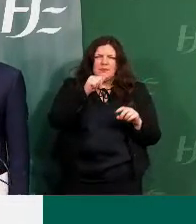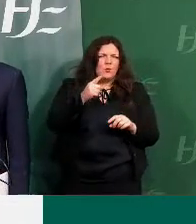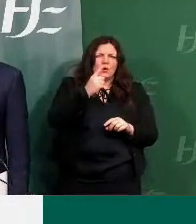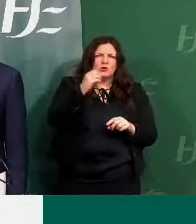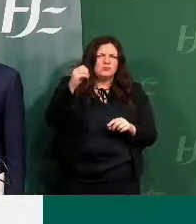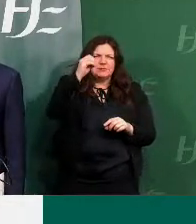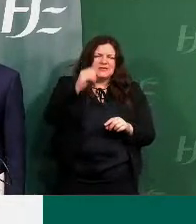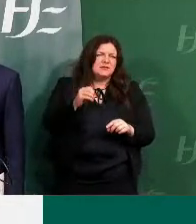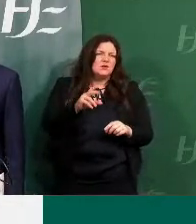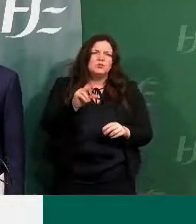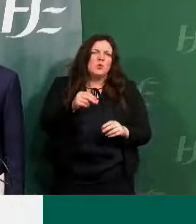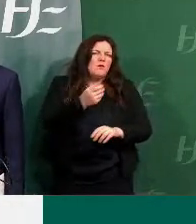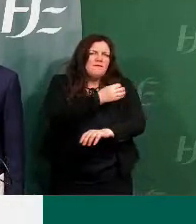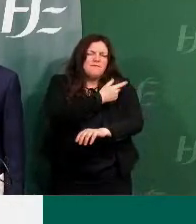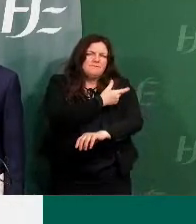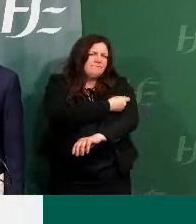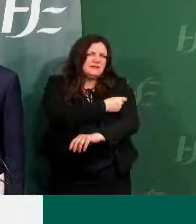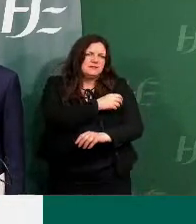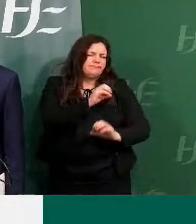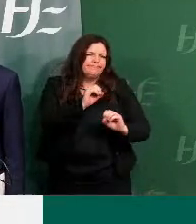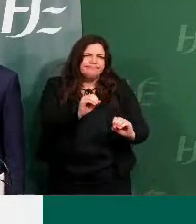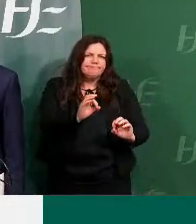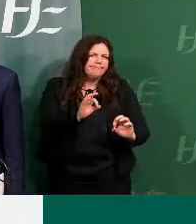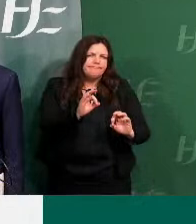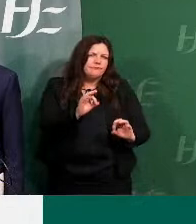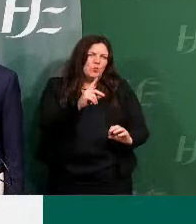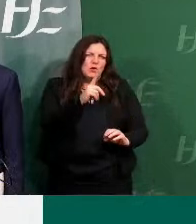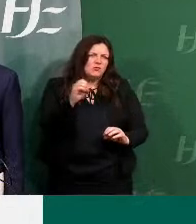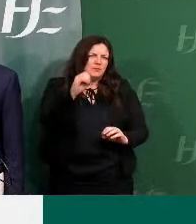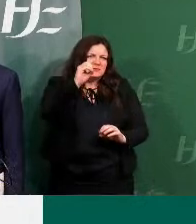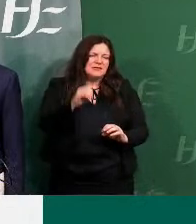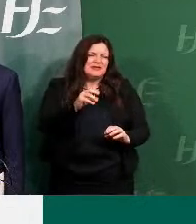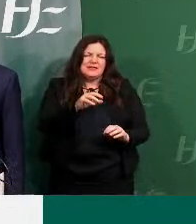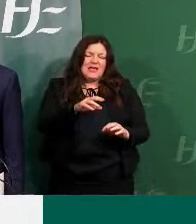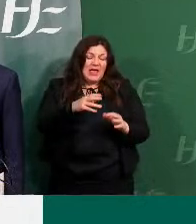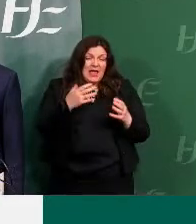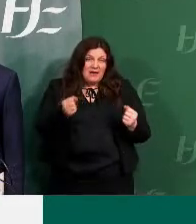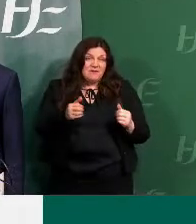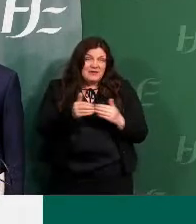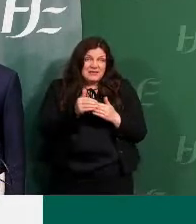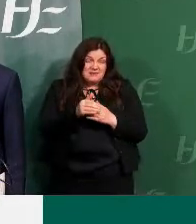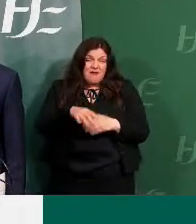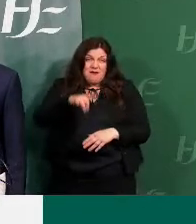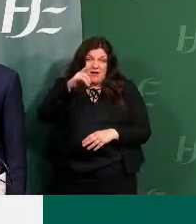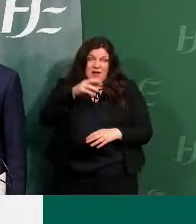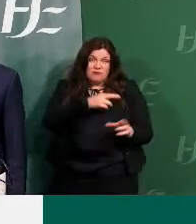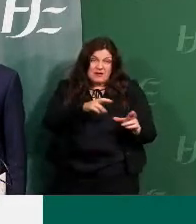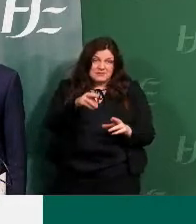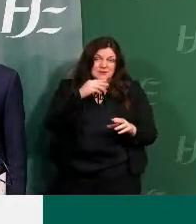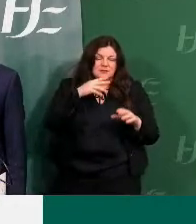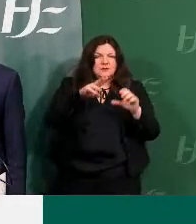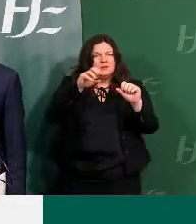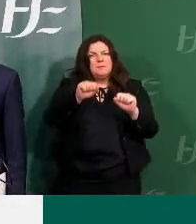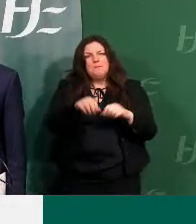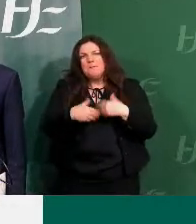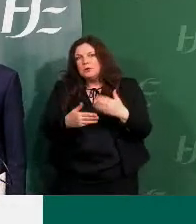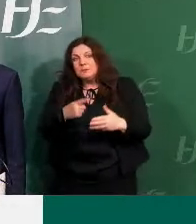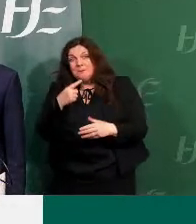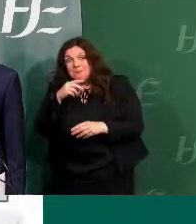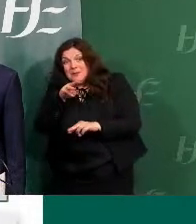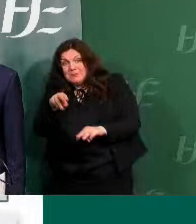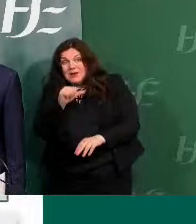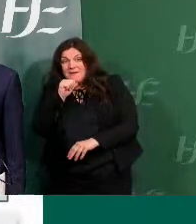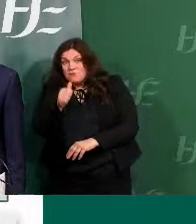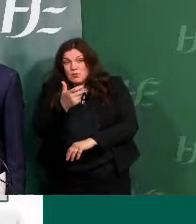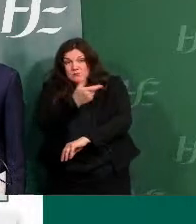yellow line shows that even with the amount of uptake of the vaccine elsewhere, people who are unvaccinated don't have protection, particularly against